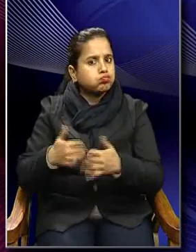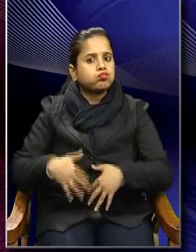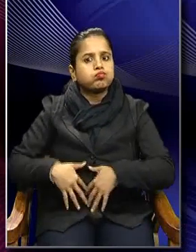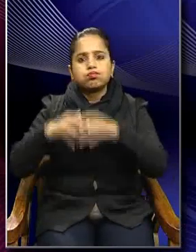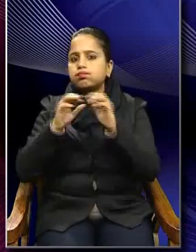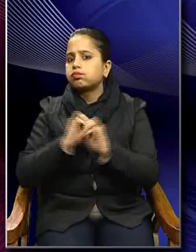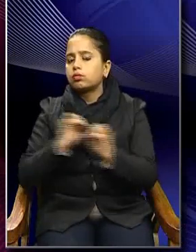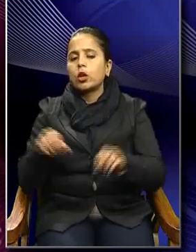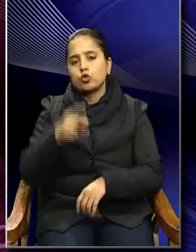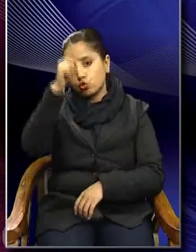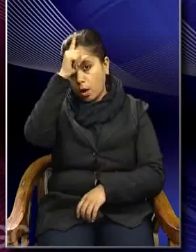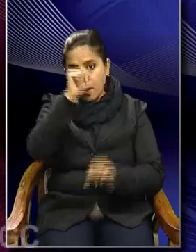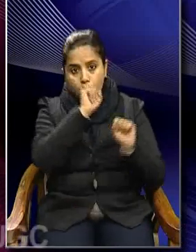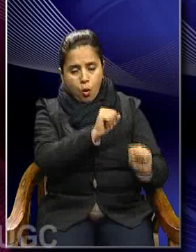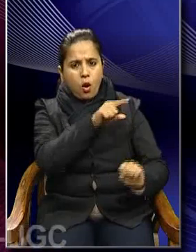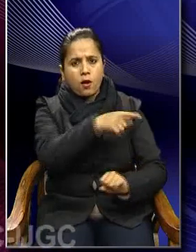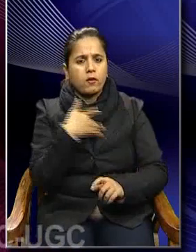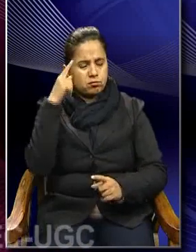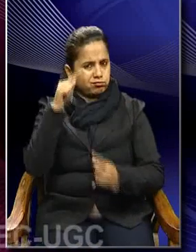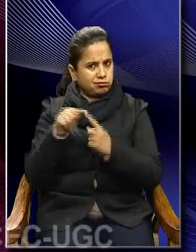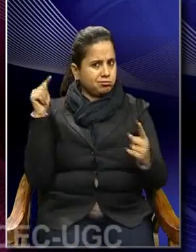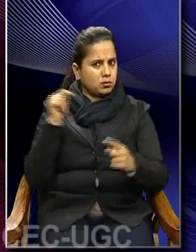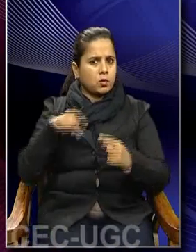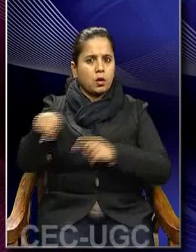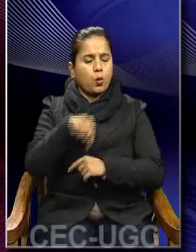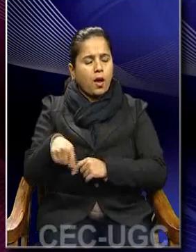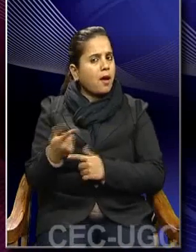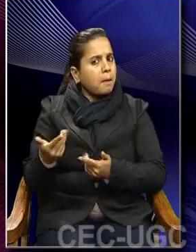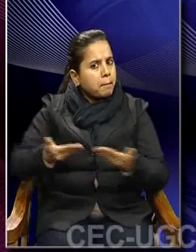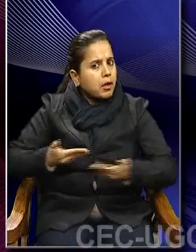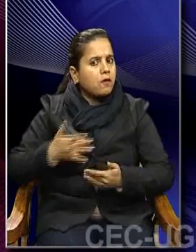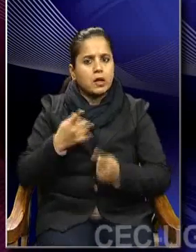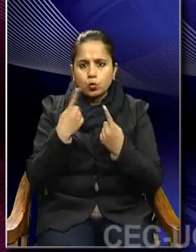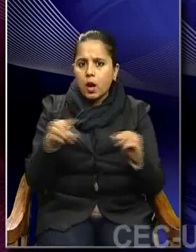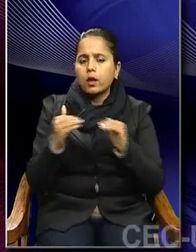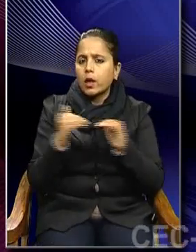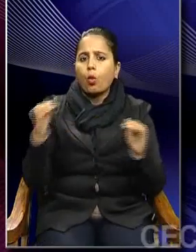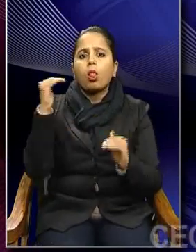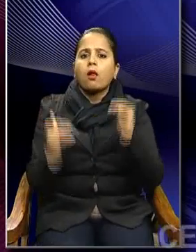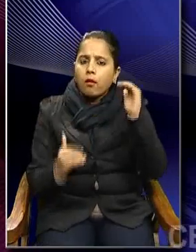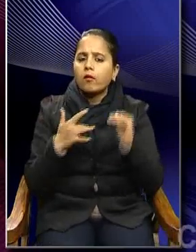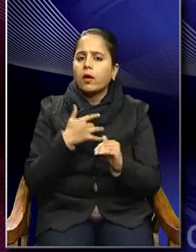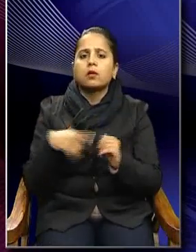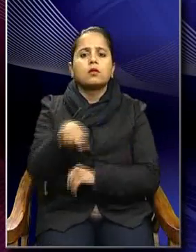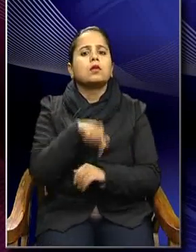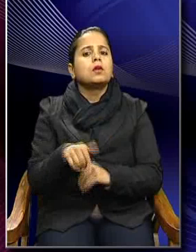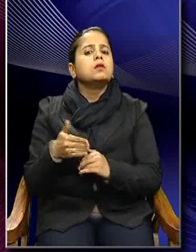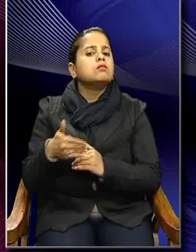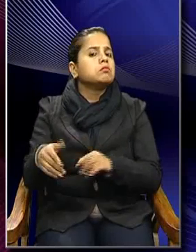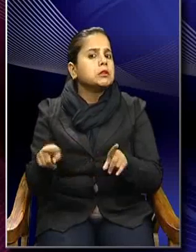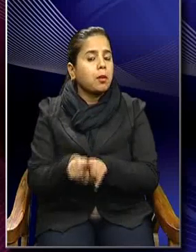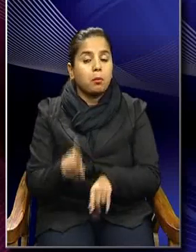aspirations of Germans and their resentment against unfair treatment in the Treaty of Versailles and so forth. but